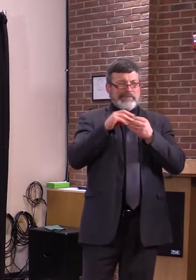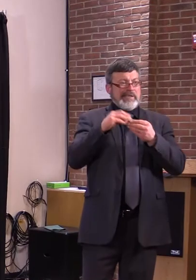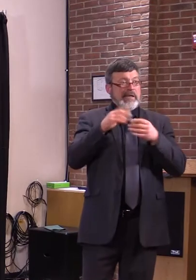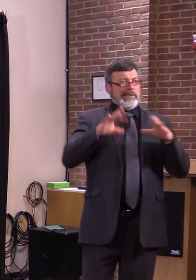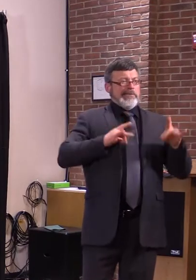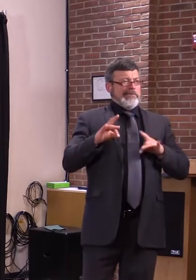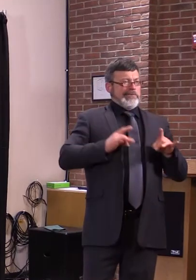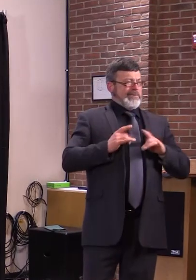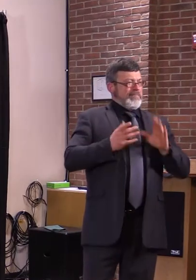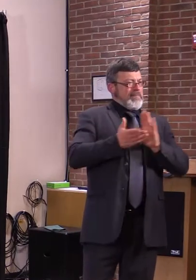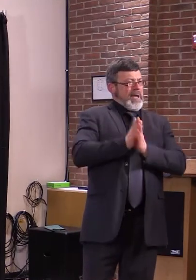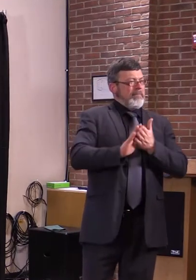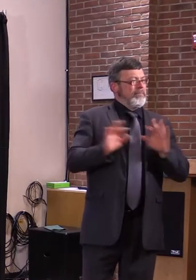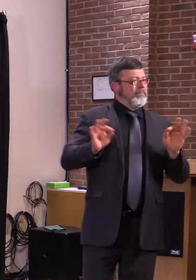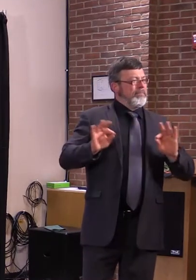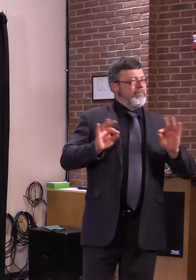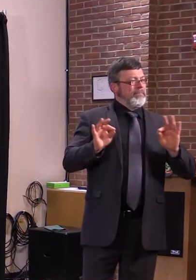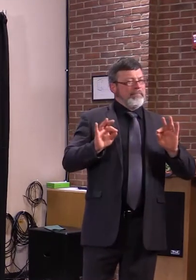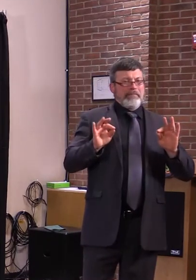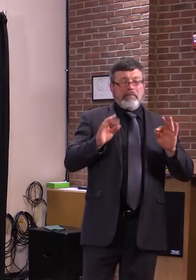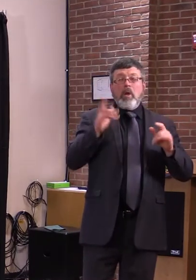and outcomes and things like that.